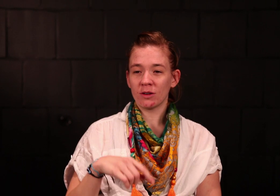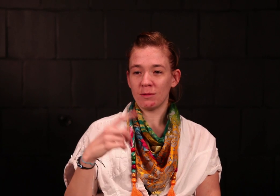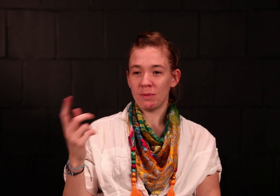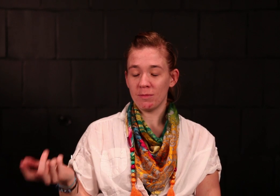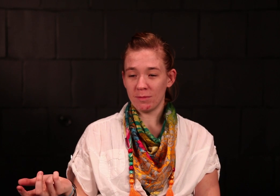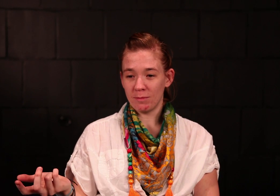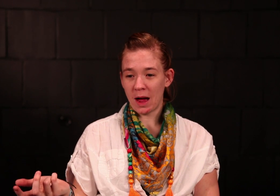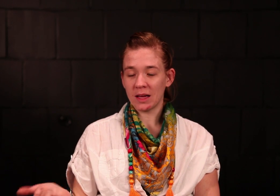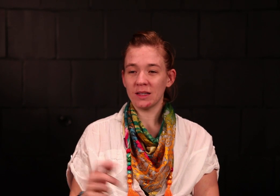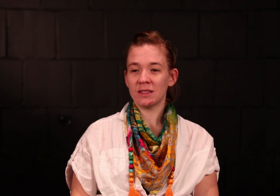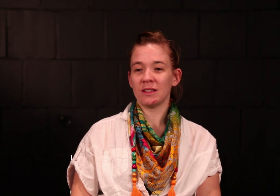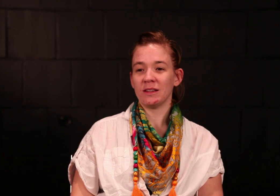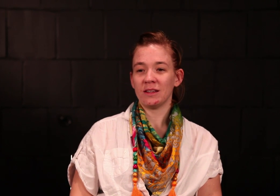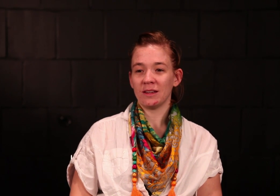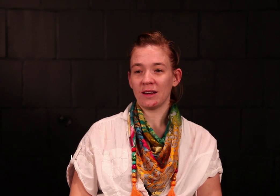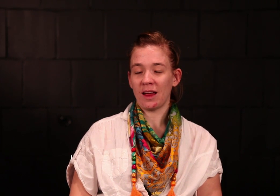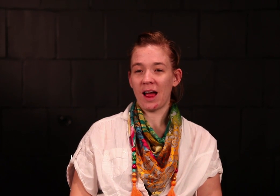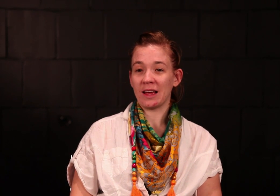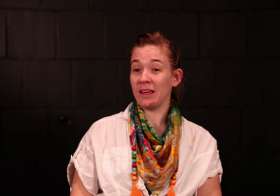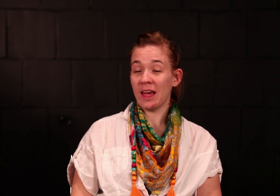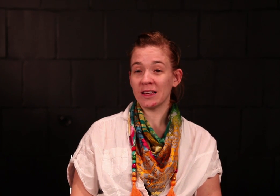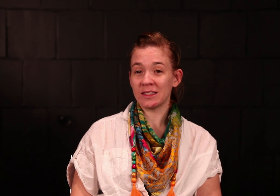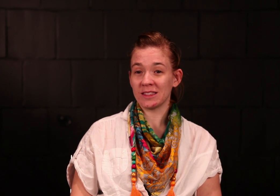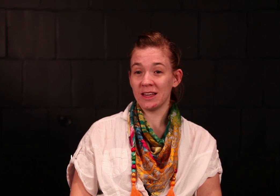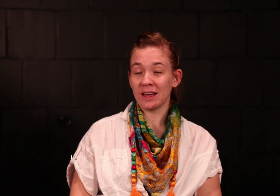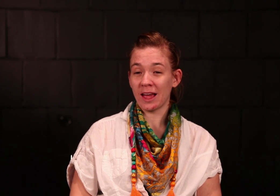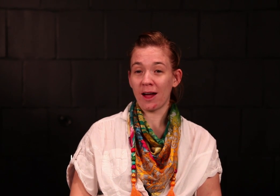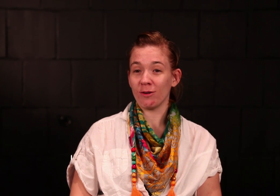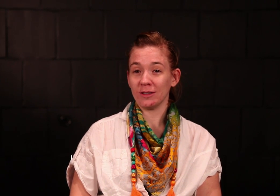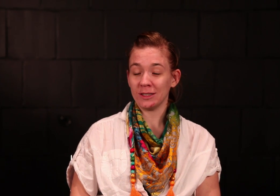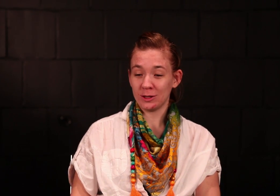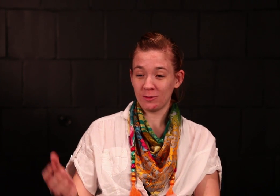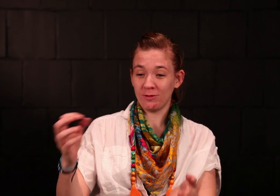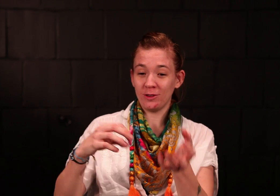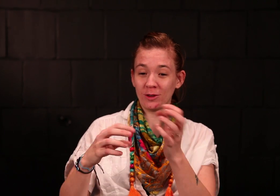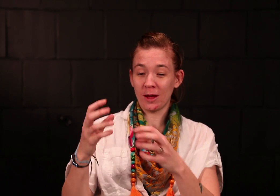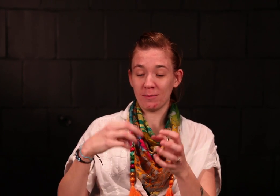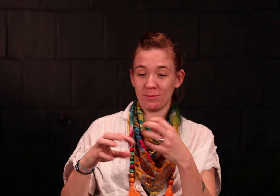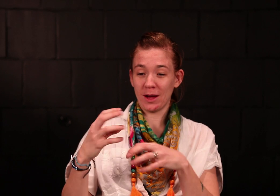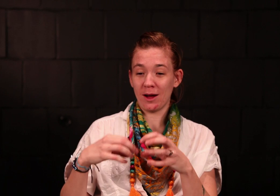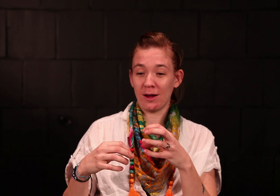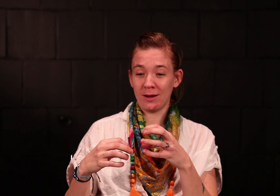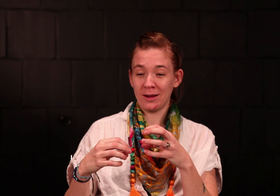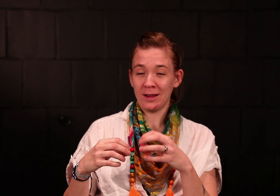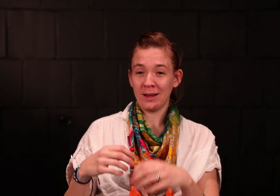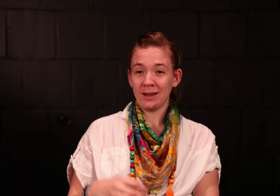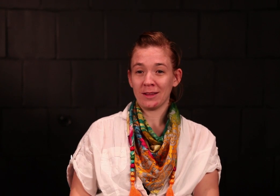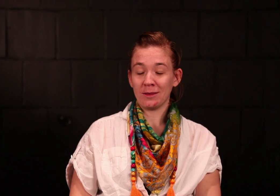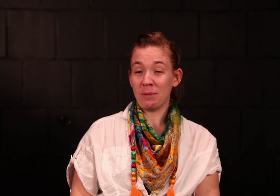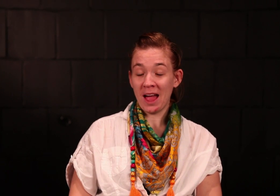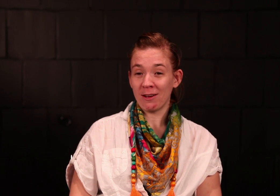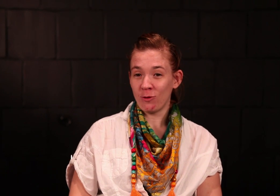and my cousin, I guess, snuck out and filled up the bag full